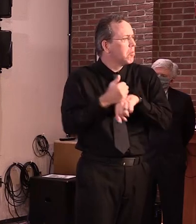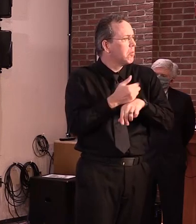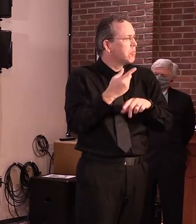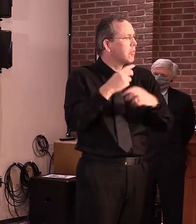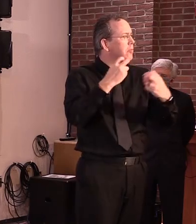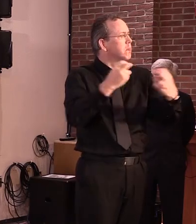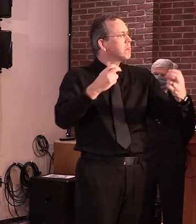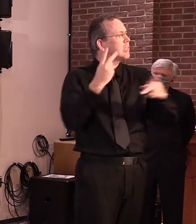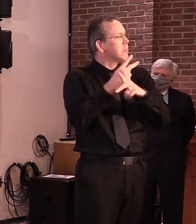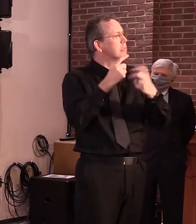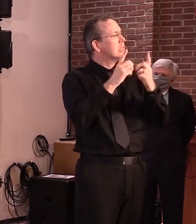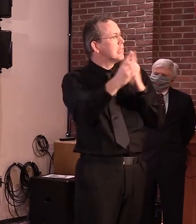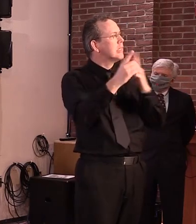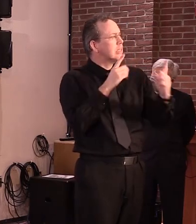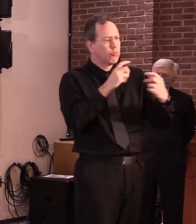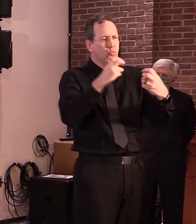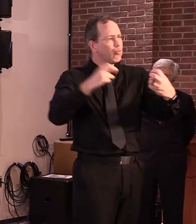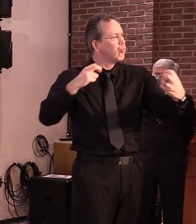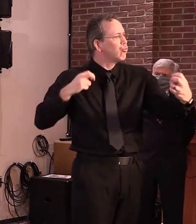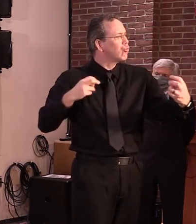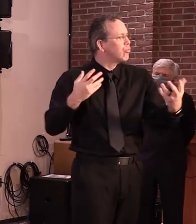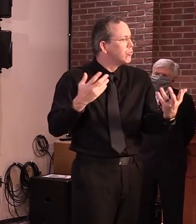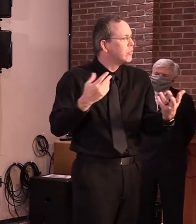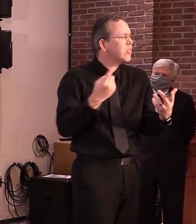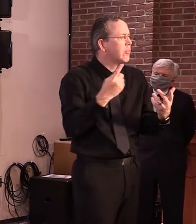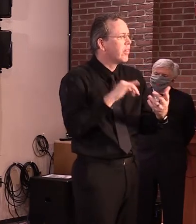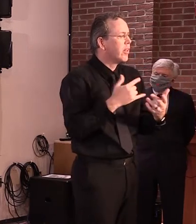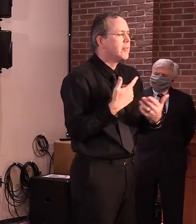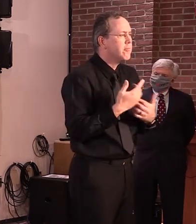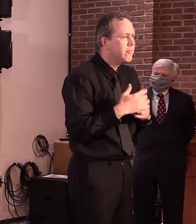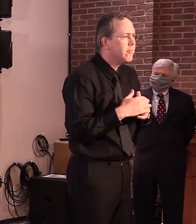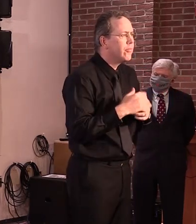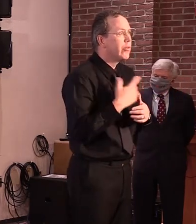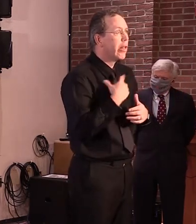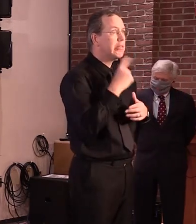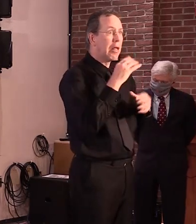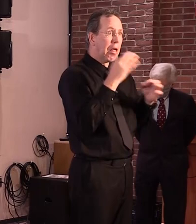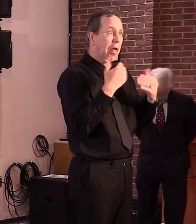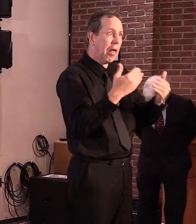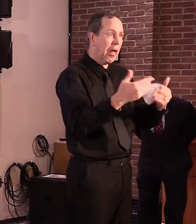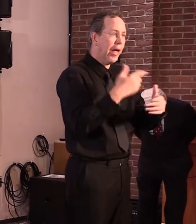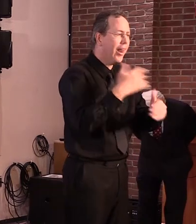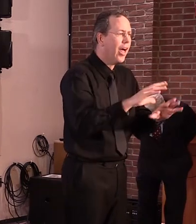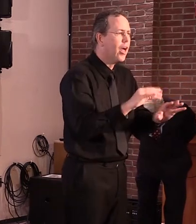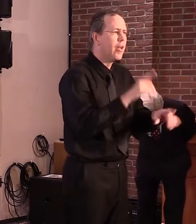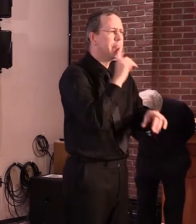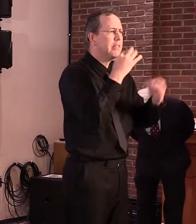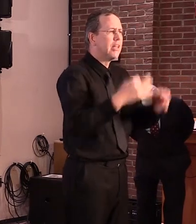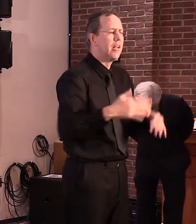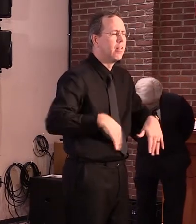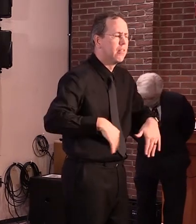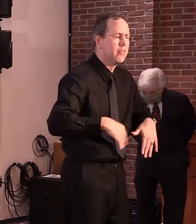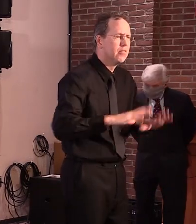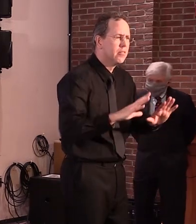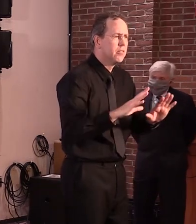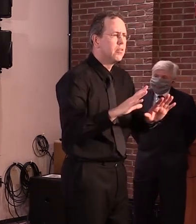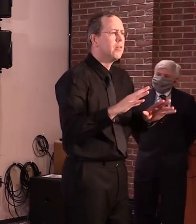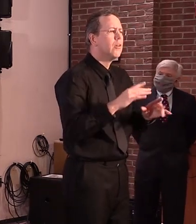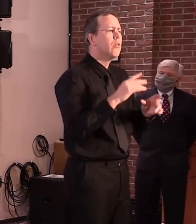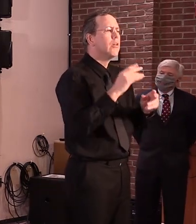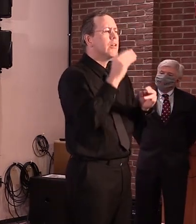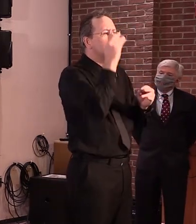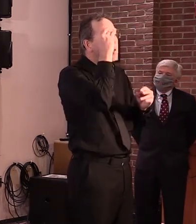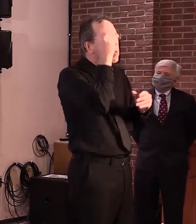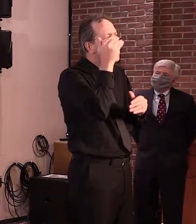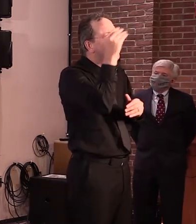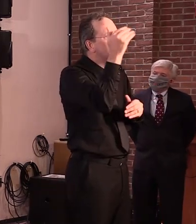at this point contemplating that, but again, when you think about the stadiums and so forth and some of the fairgrounds, they might